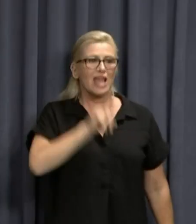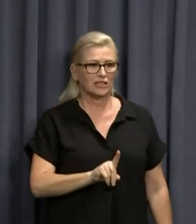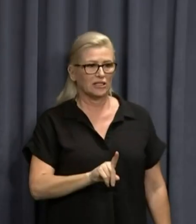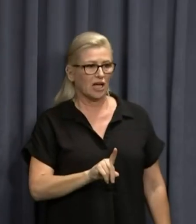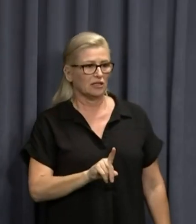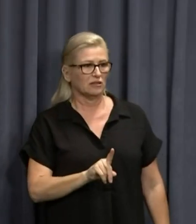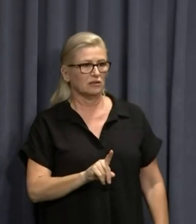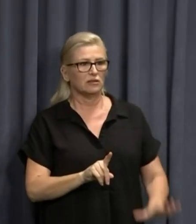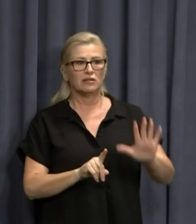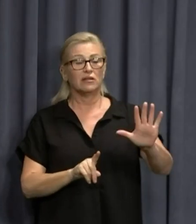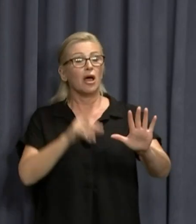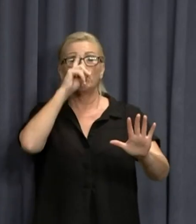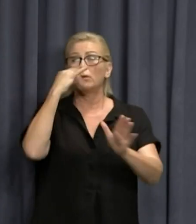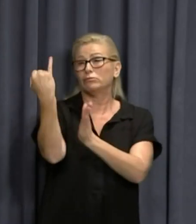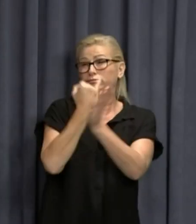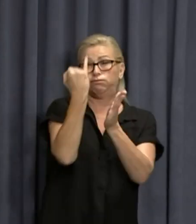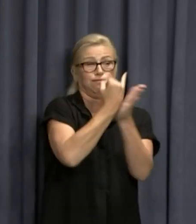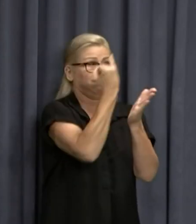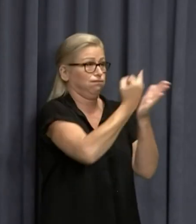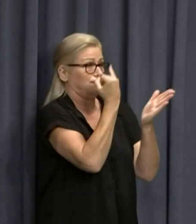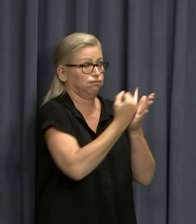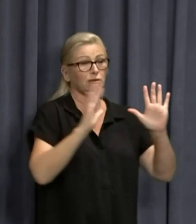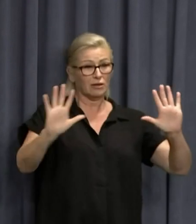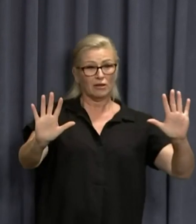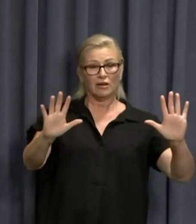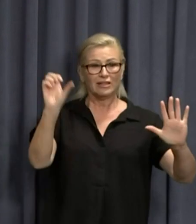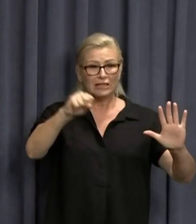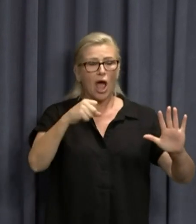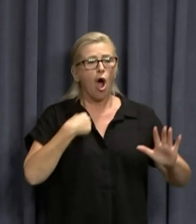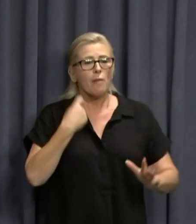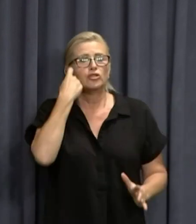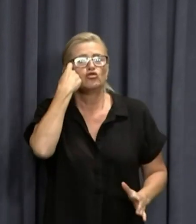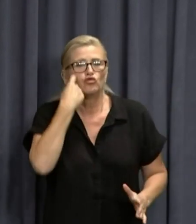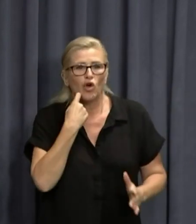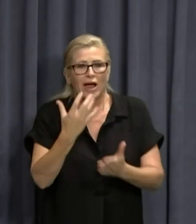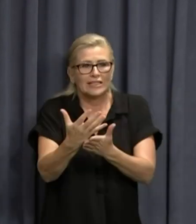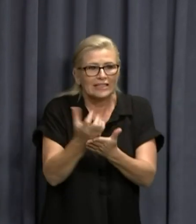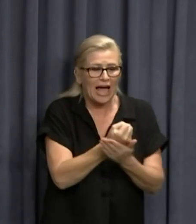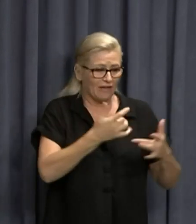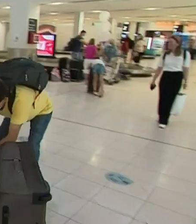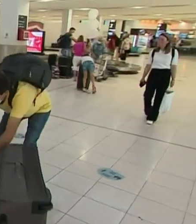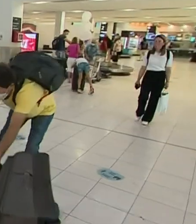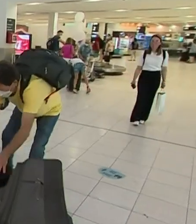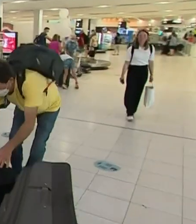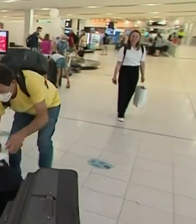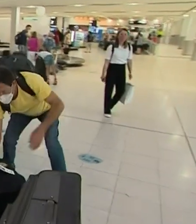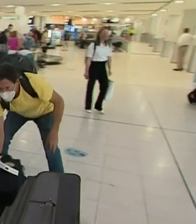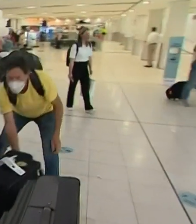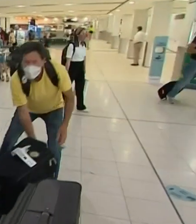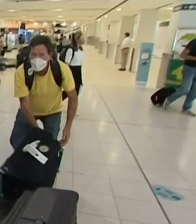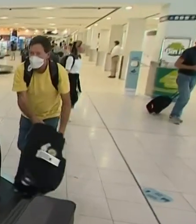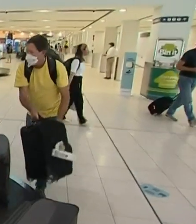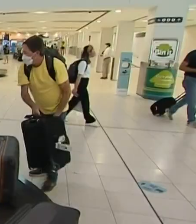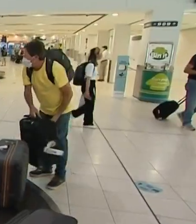I know I'm getting a lot of criticism, we're a lot of criticism. What we're trying to do is save lives and save jobs at the same time. Natalie Forrest